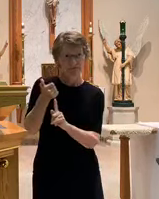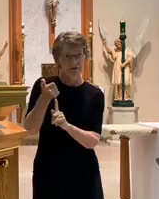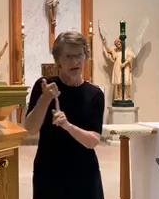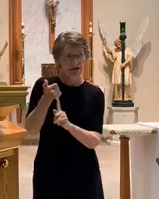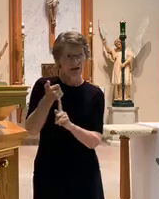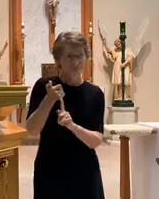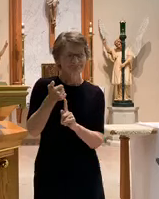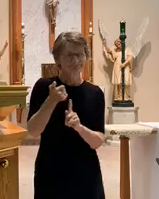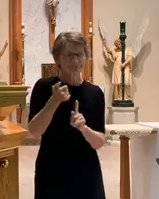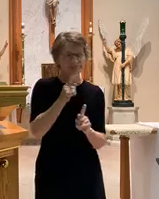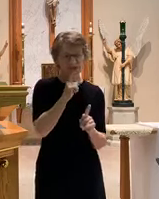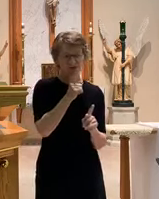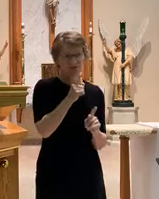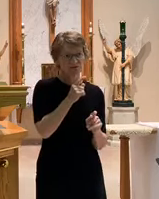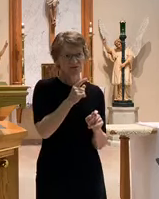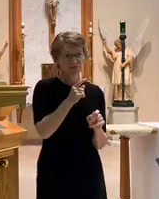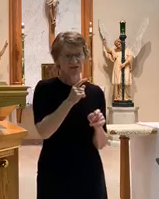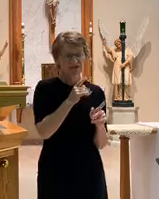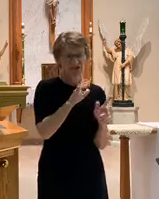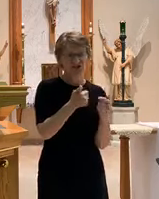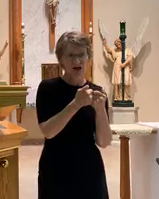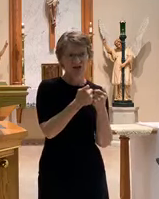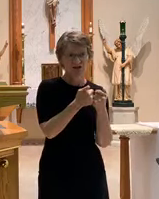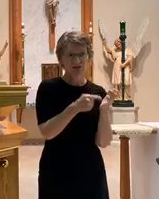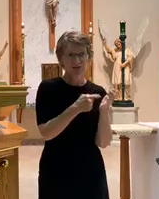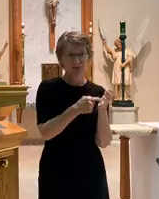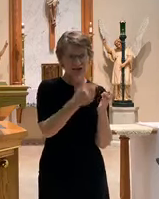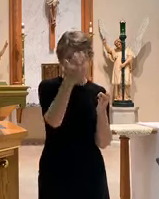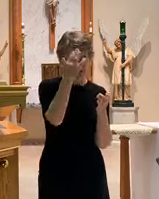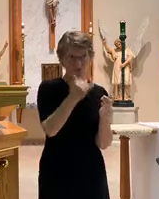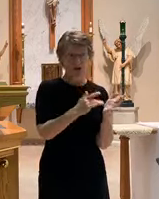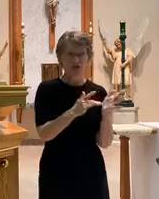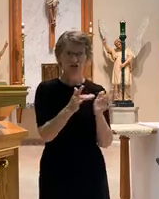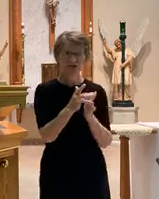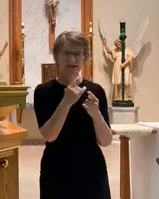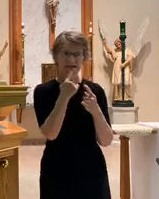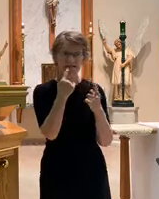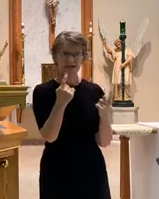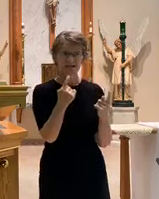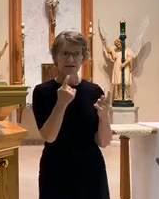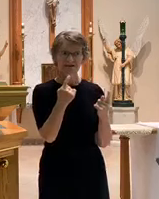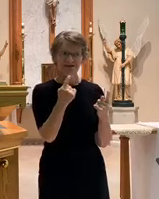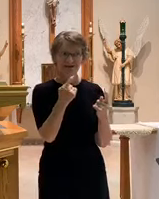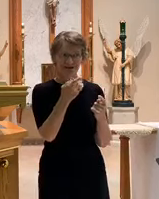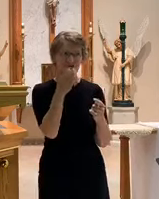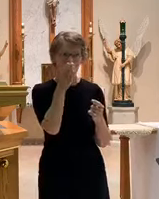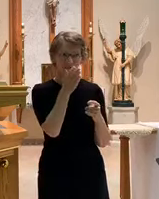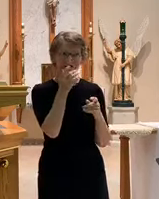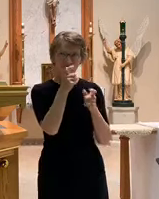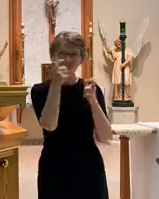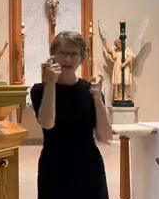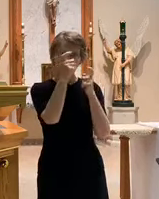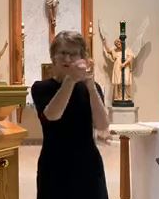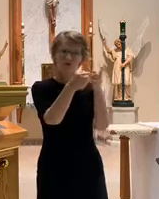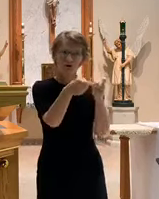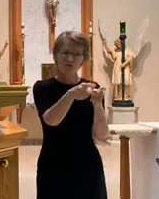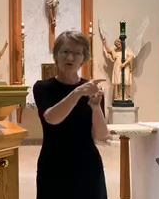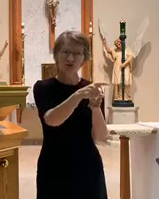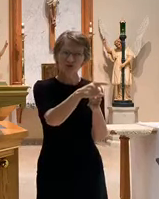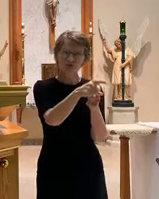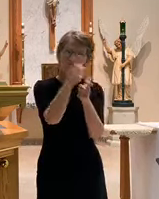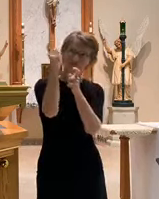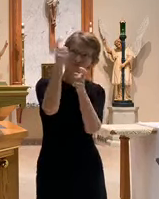easy. It's a real challenge. And that's why Jesus said, there's a great reward, you know, by